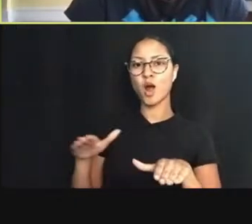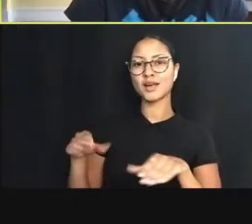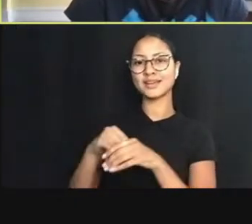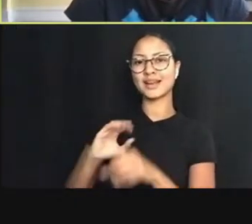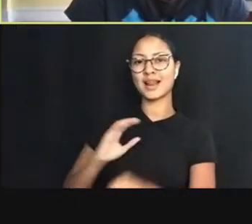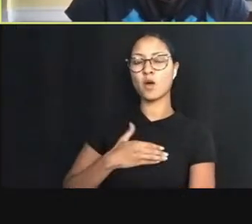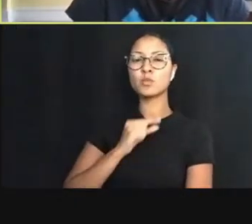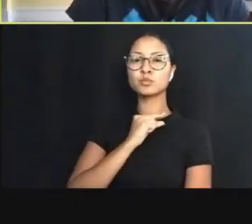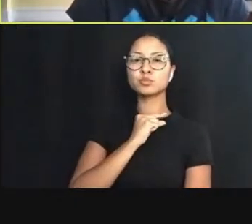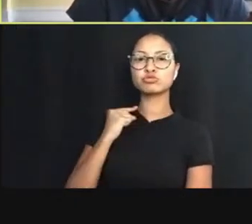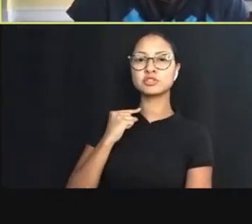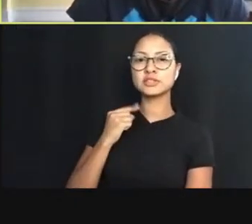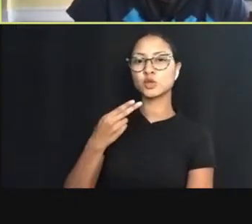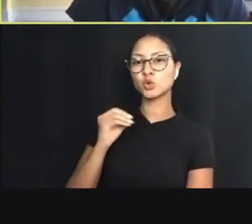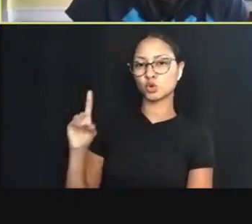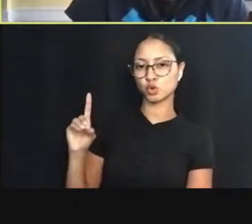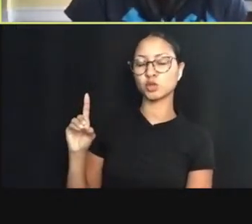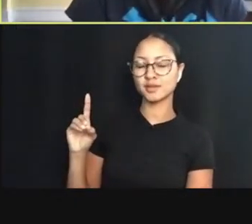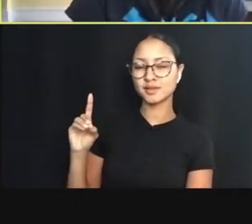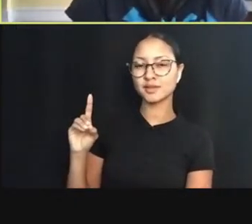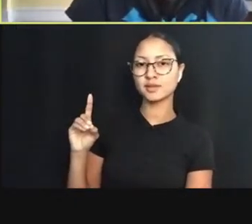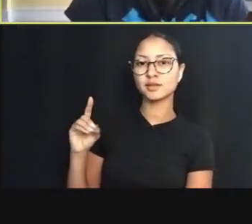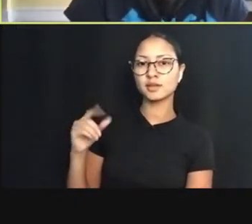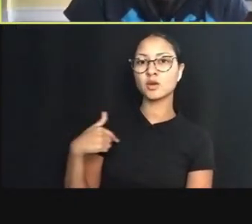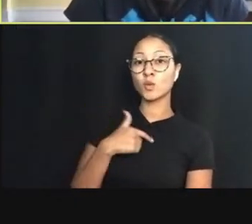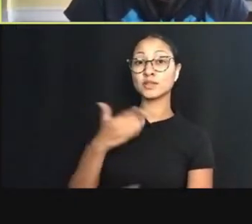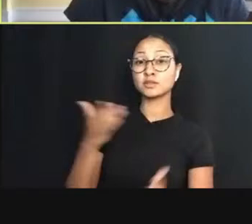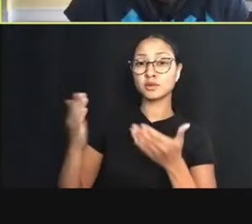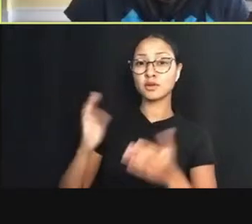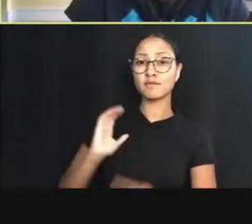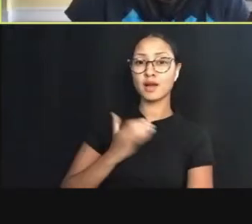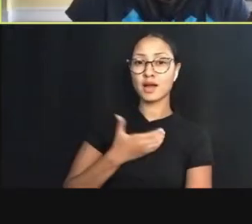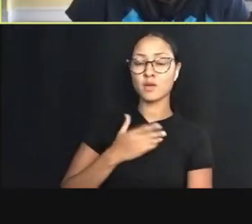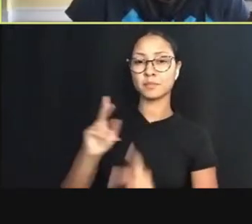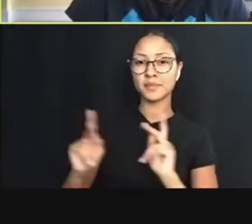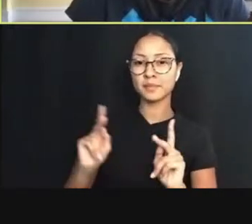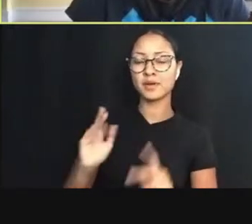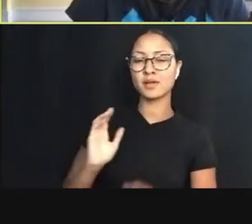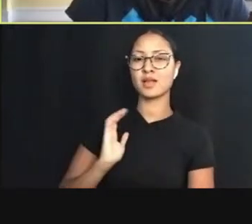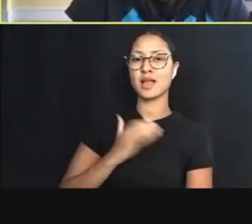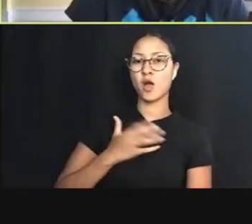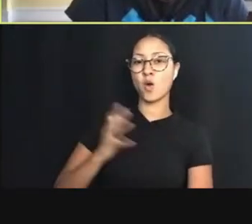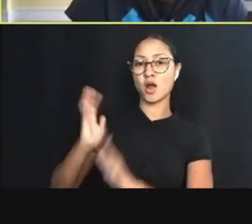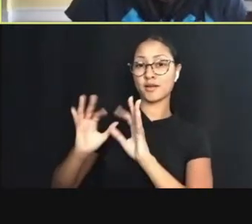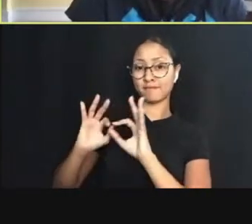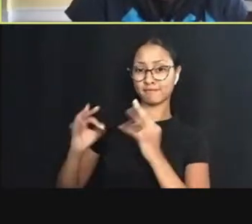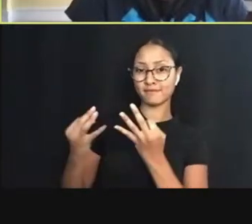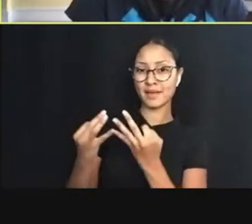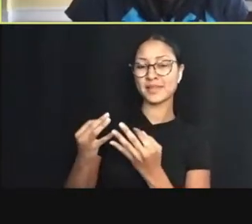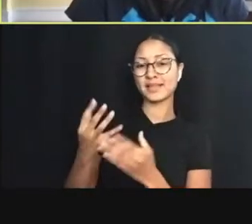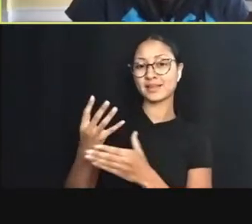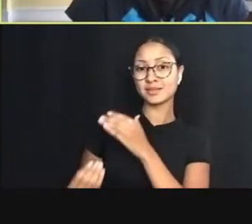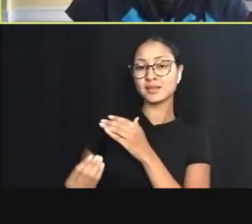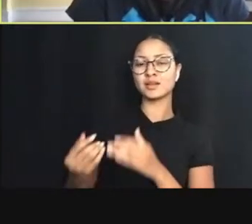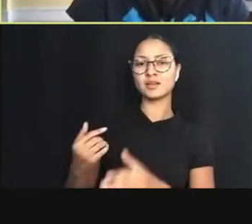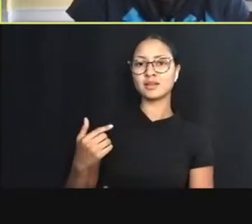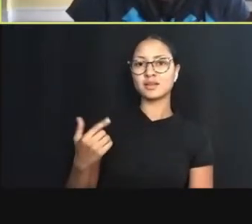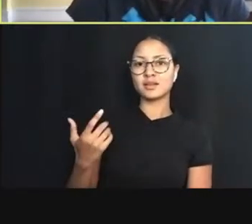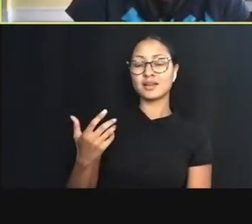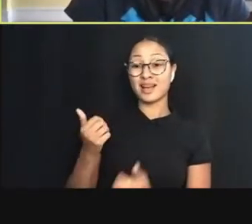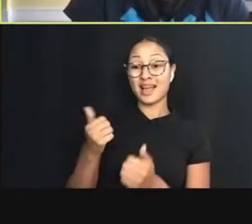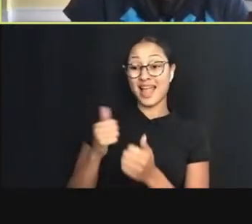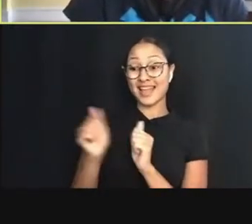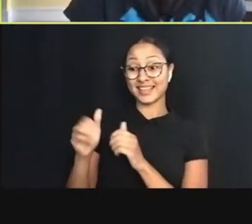our service to our ancestors, our service to our people is not to be, not for us to, that's not ours. That's not for us to deal with. You know what I'm